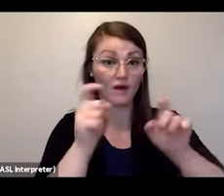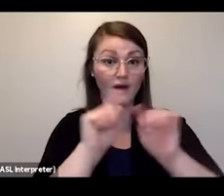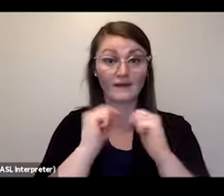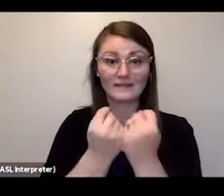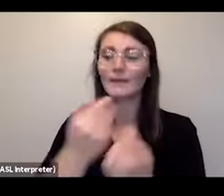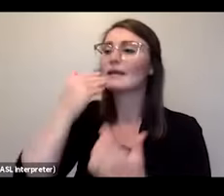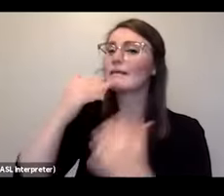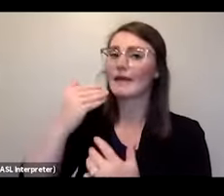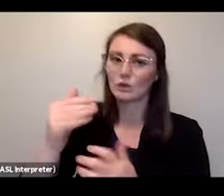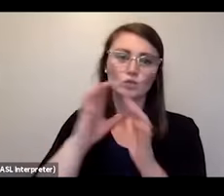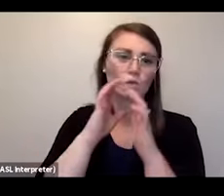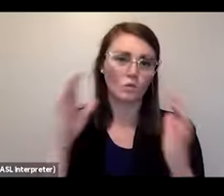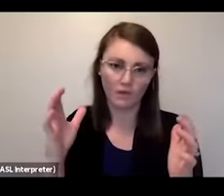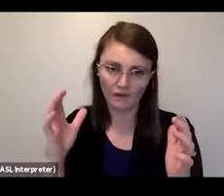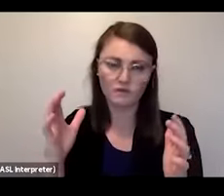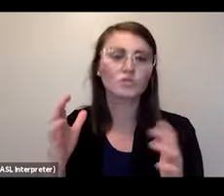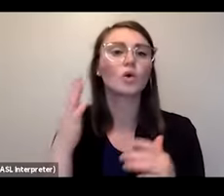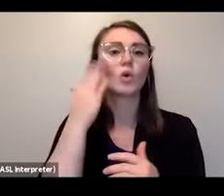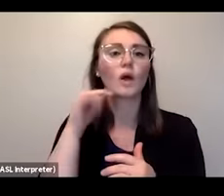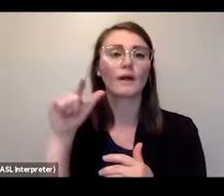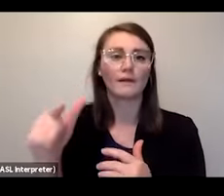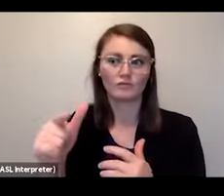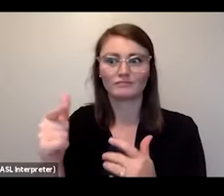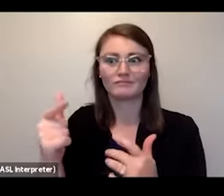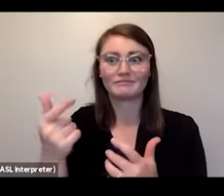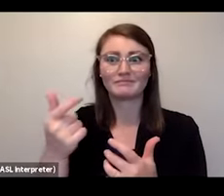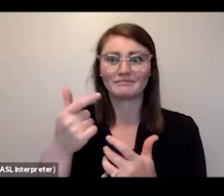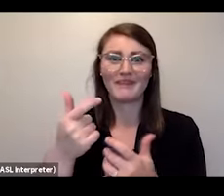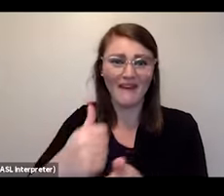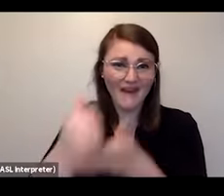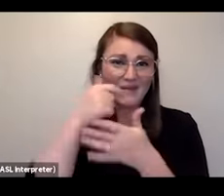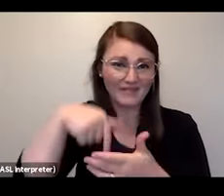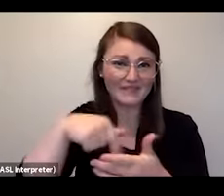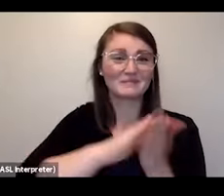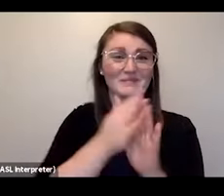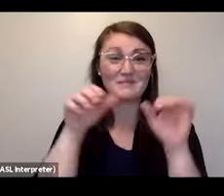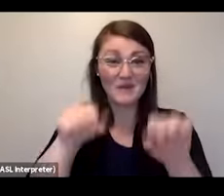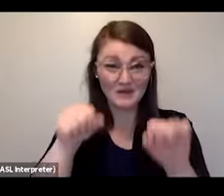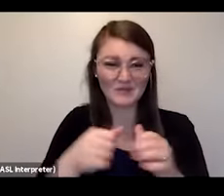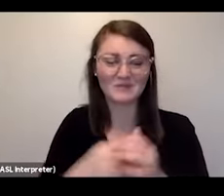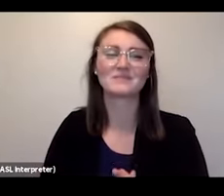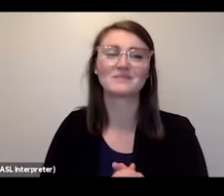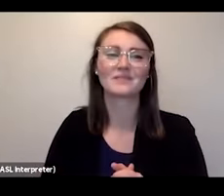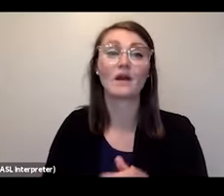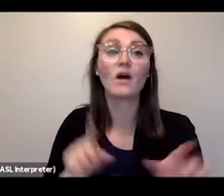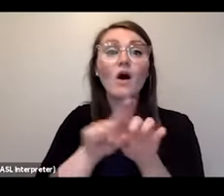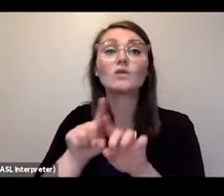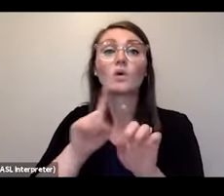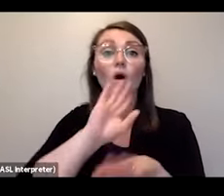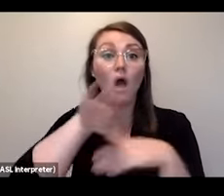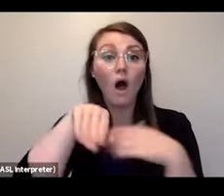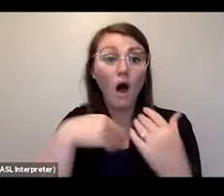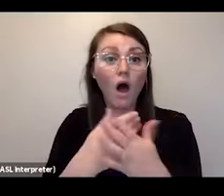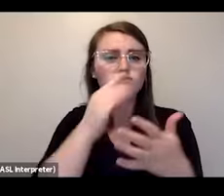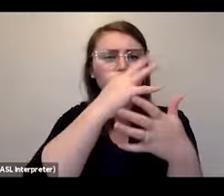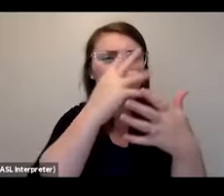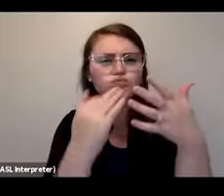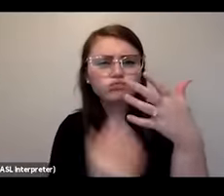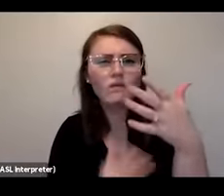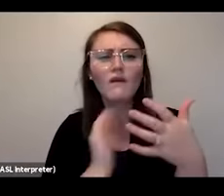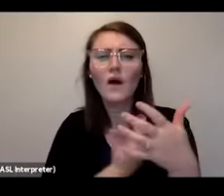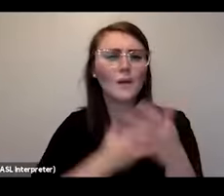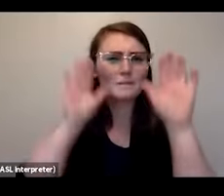making our start possible. Last but not least, I wish to thank all of today's phenomenal speakers who will be sharing their expertise